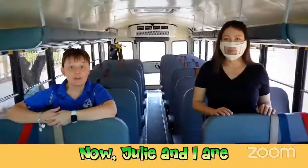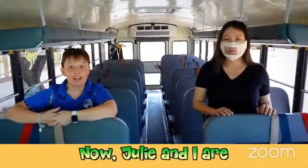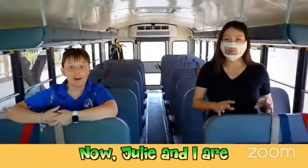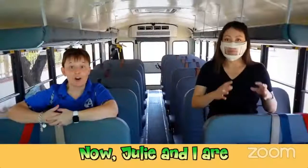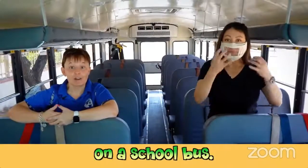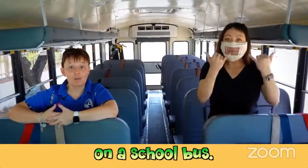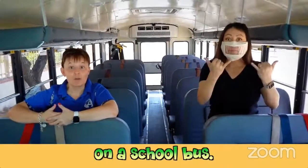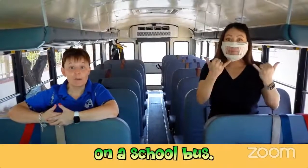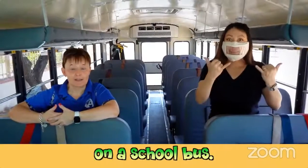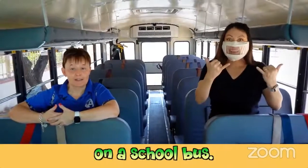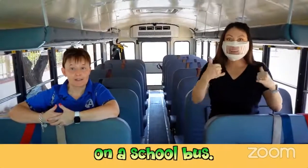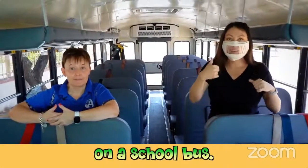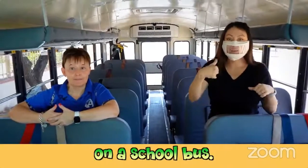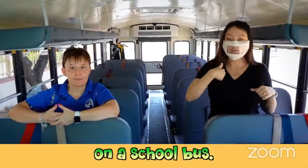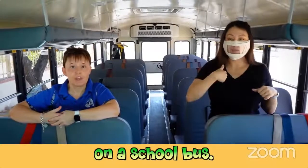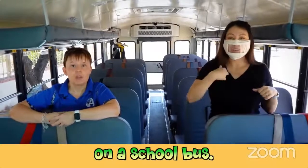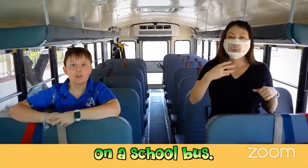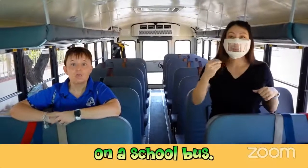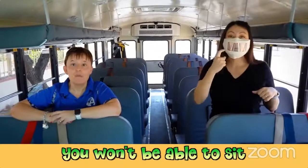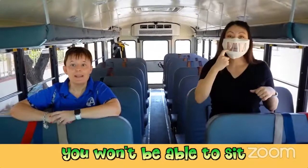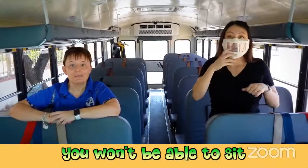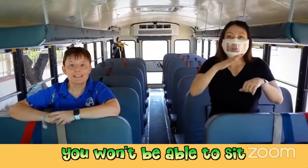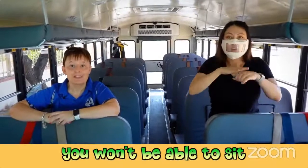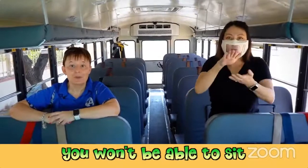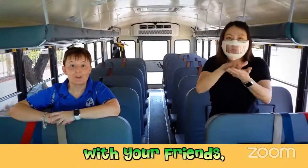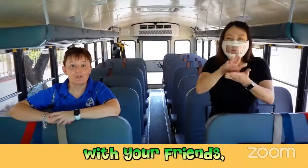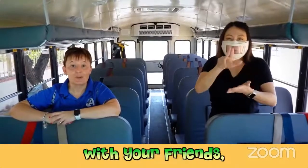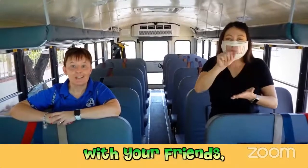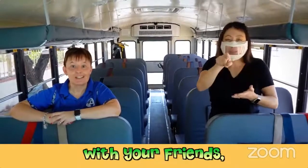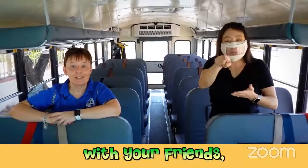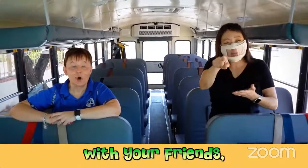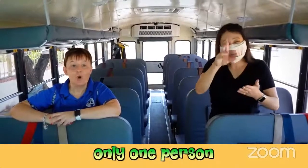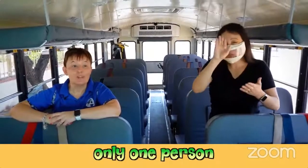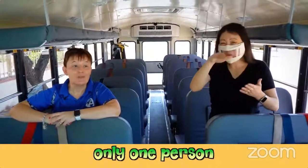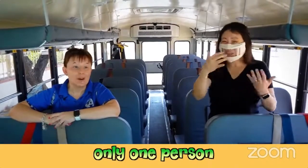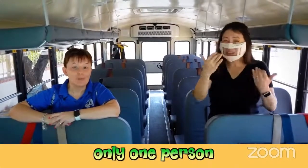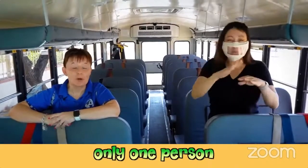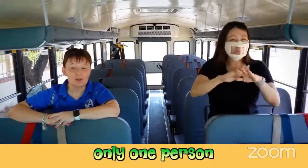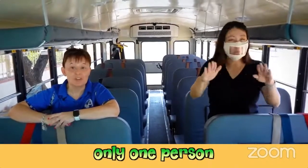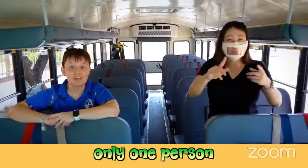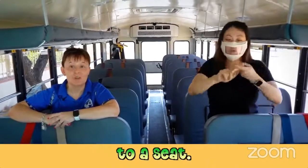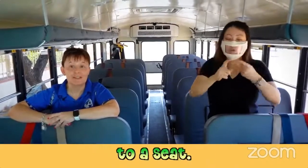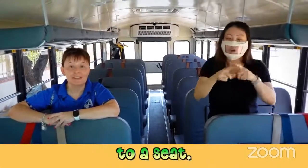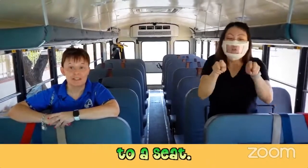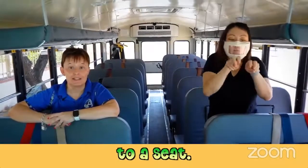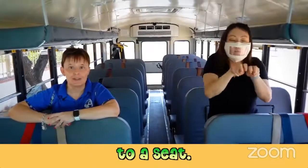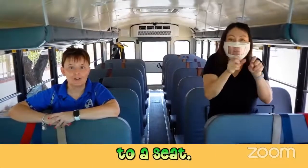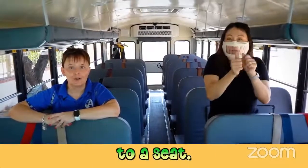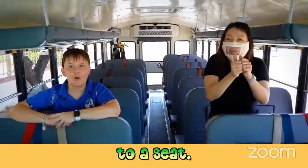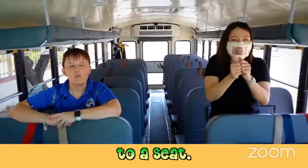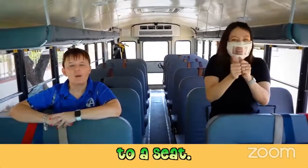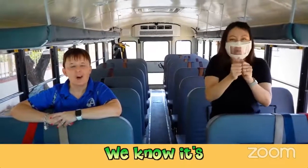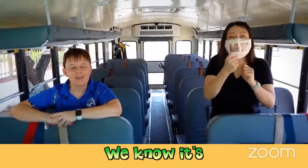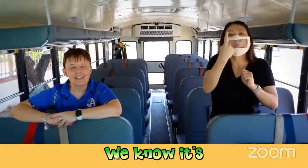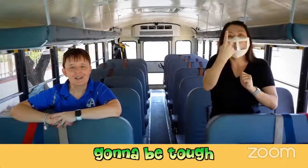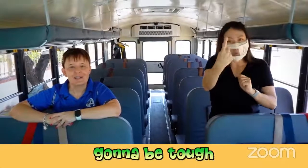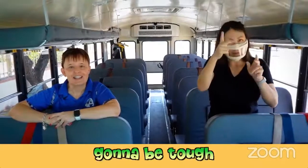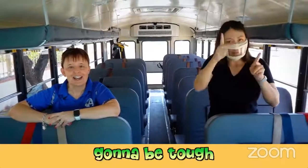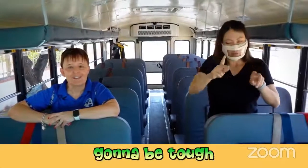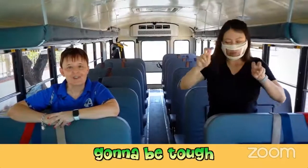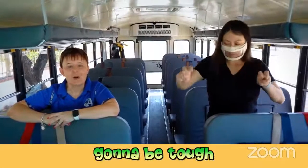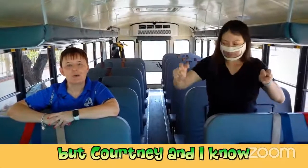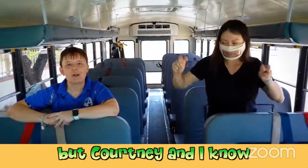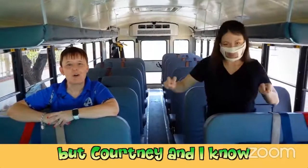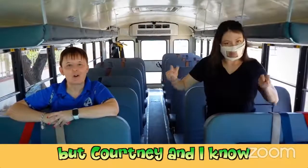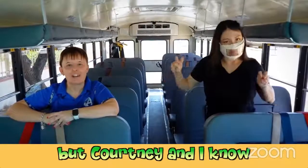Now Julie and I are on a school bus. You won't be able to sit with your friends, only one person to a seat. We know it's going to